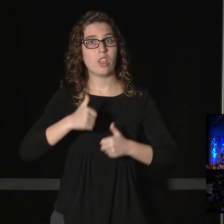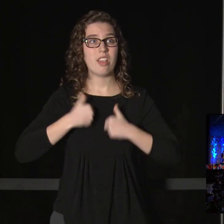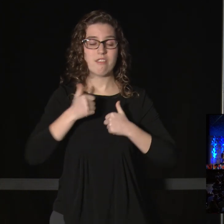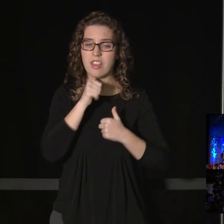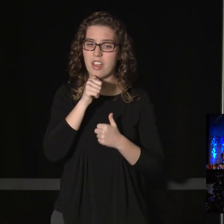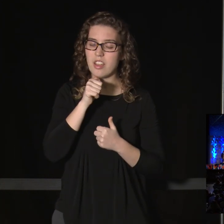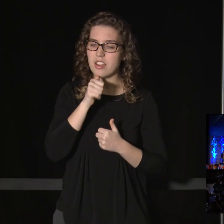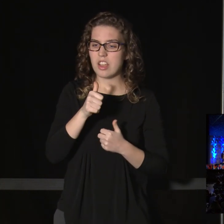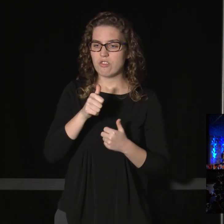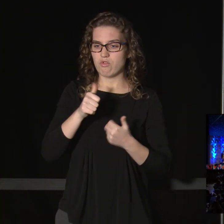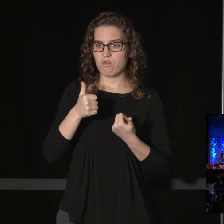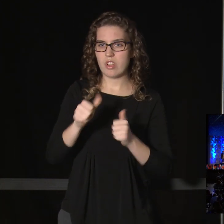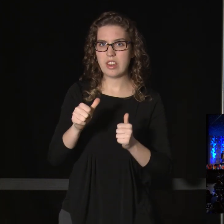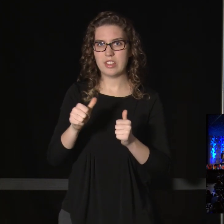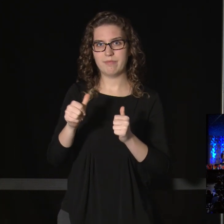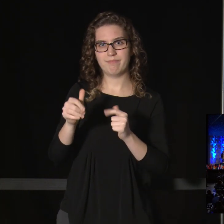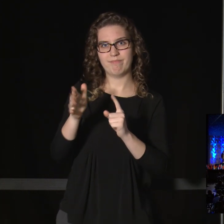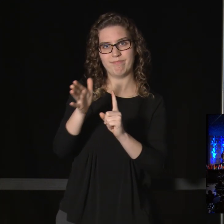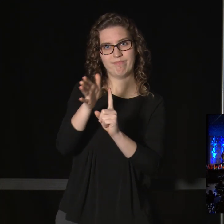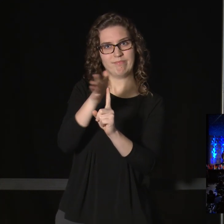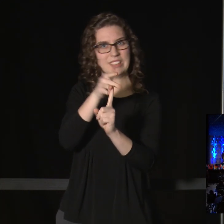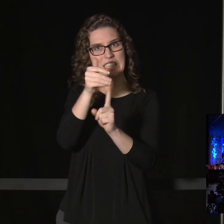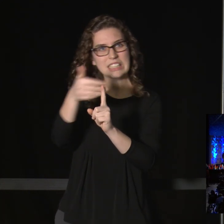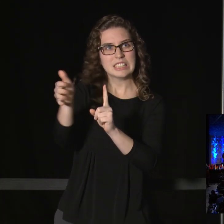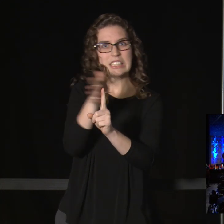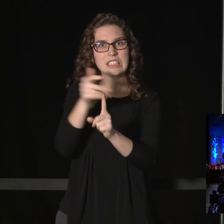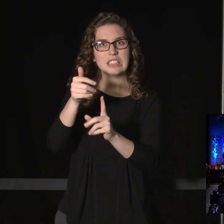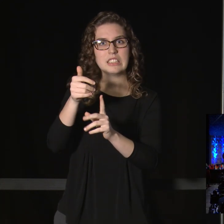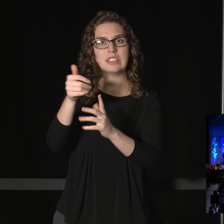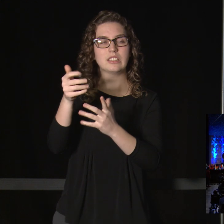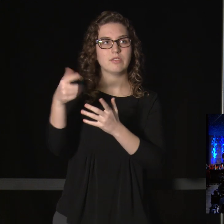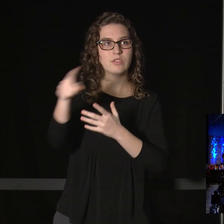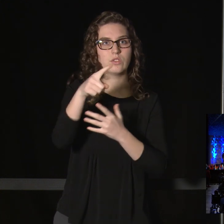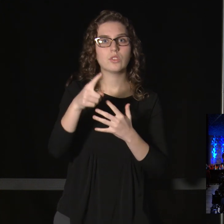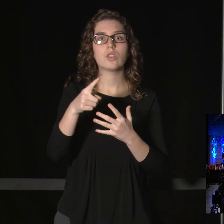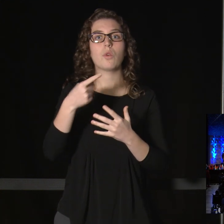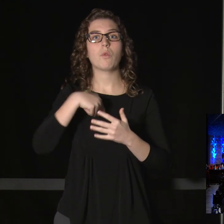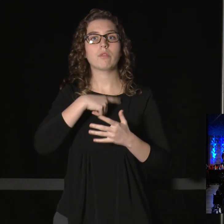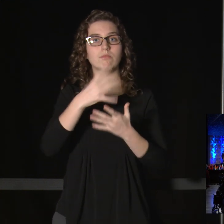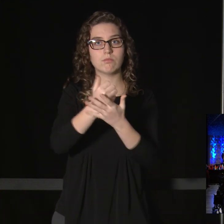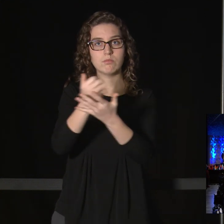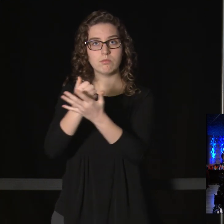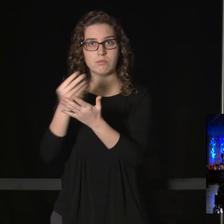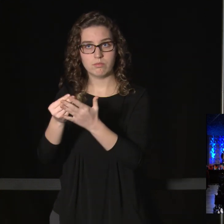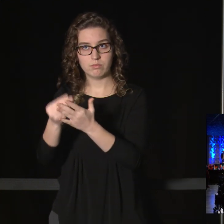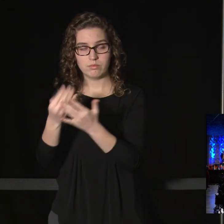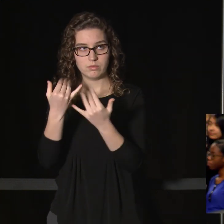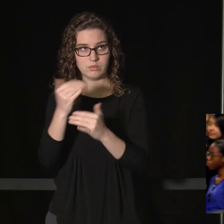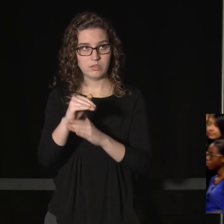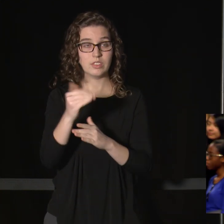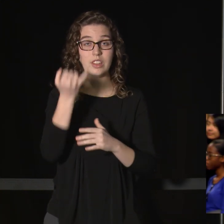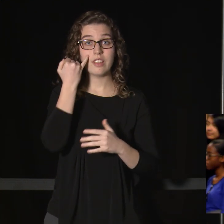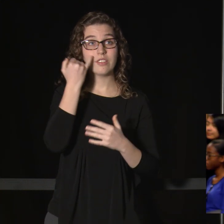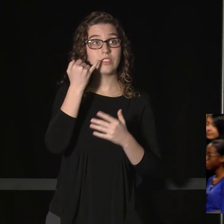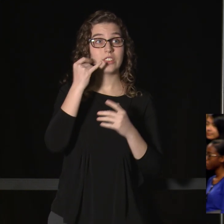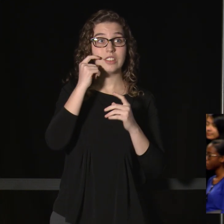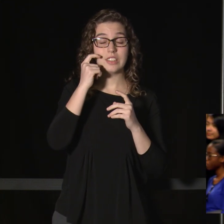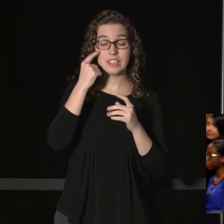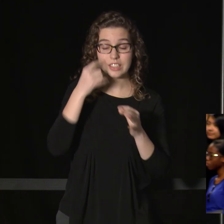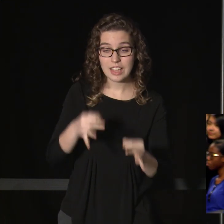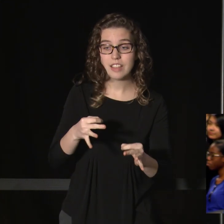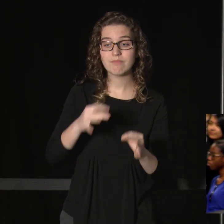arm, but we will be picking offering up tonight, and if you decide to donate, I won't be